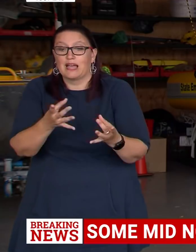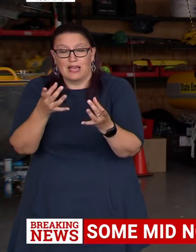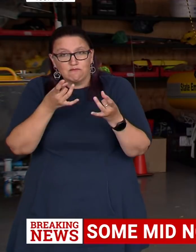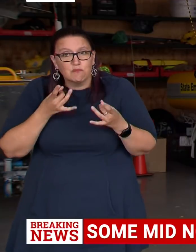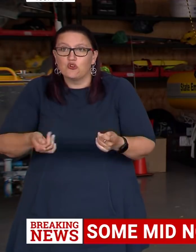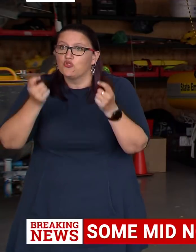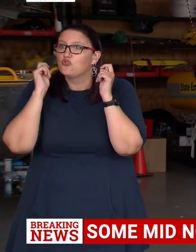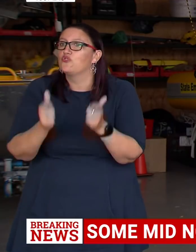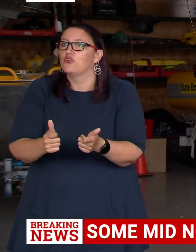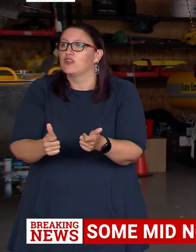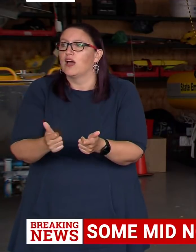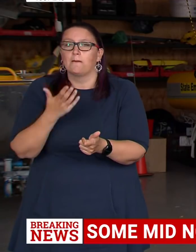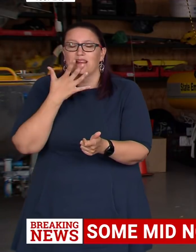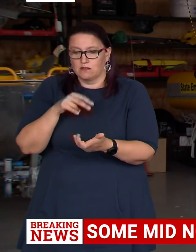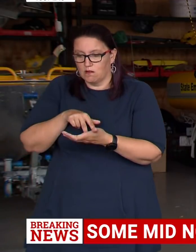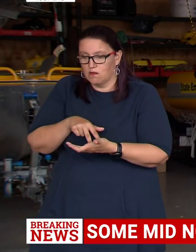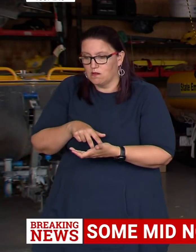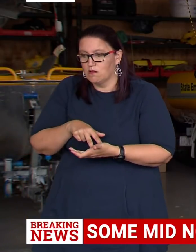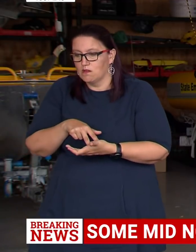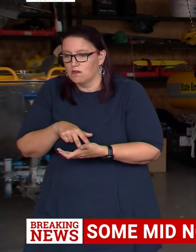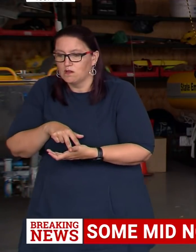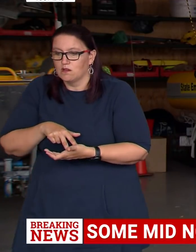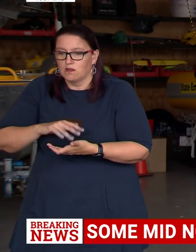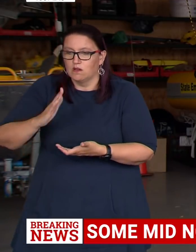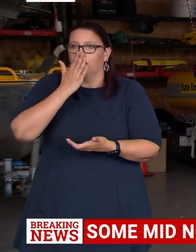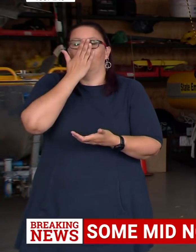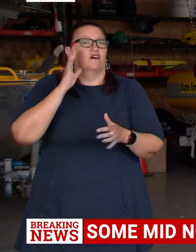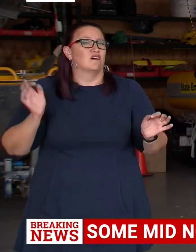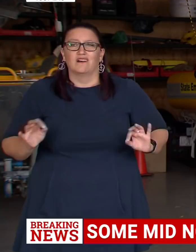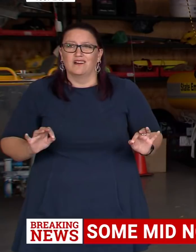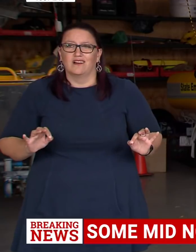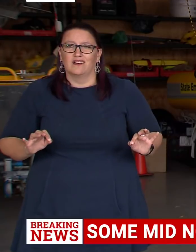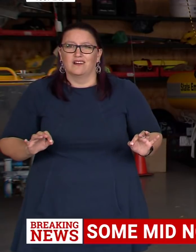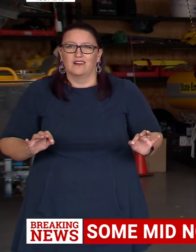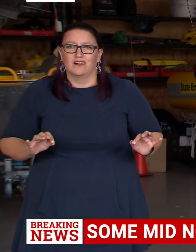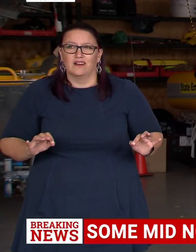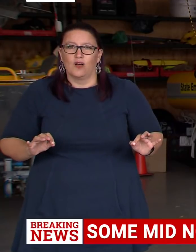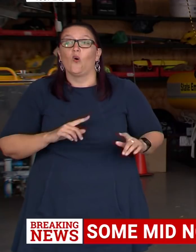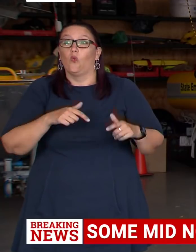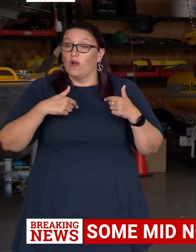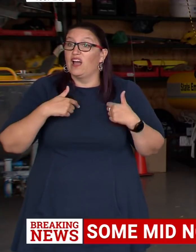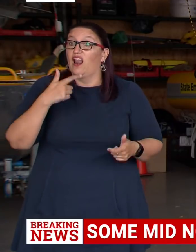soon as you get that advice, because we don't want to see any lives lost. The one saving grace in the last few days has been